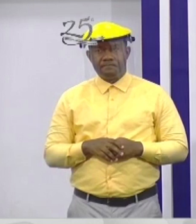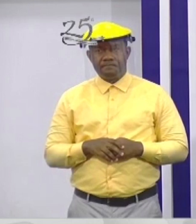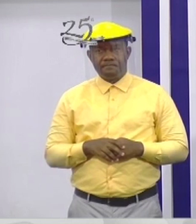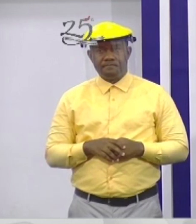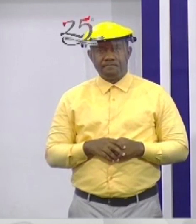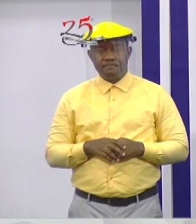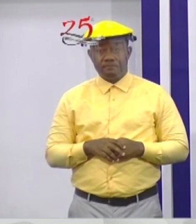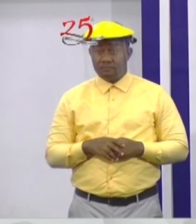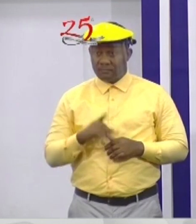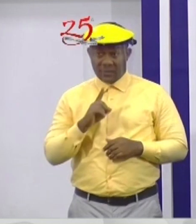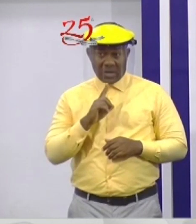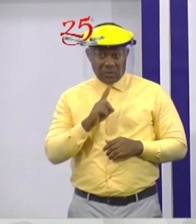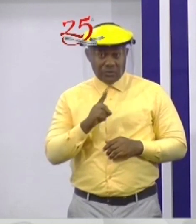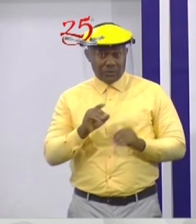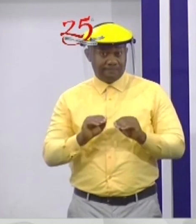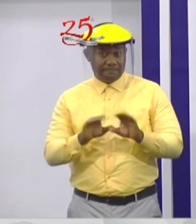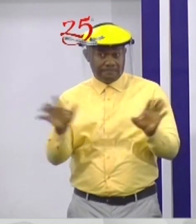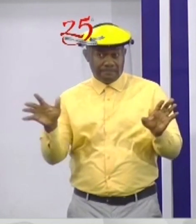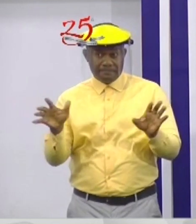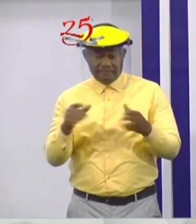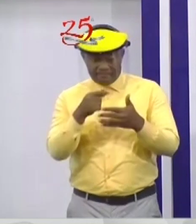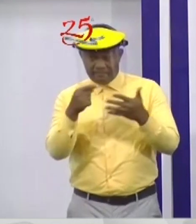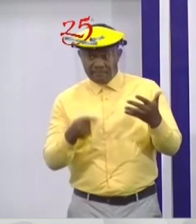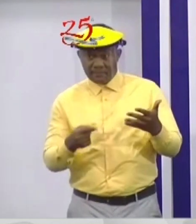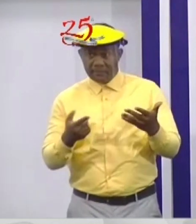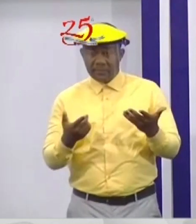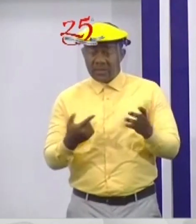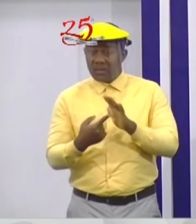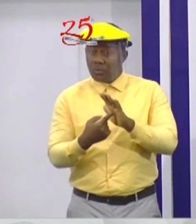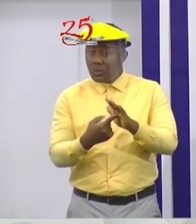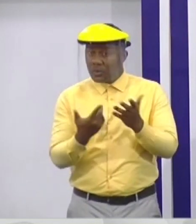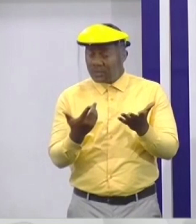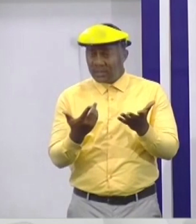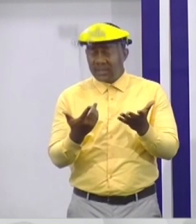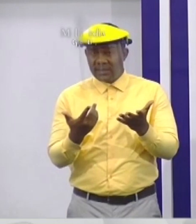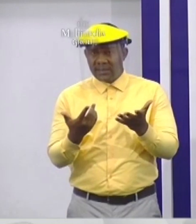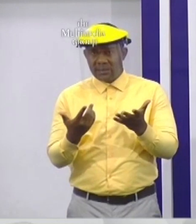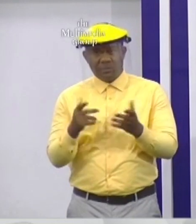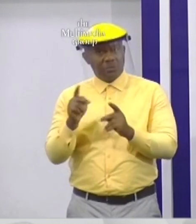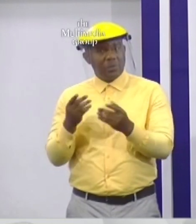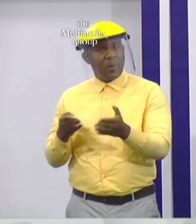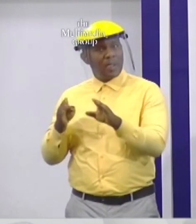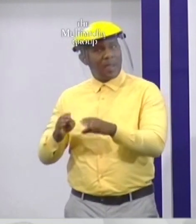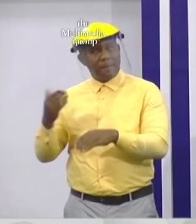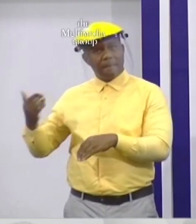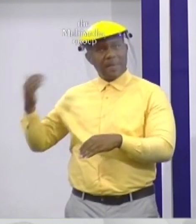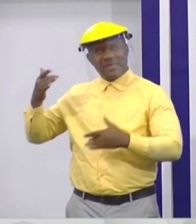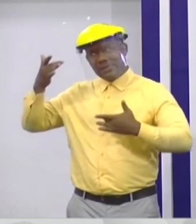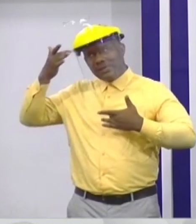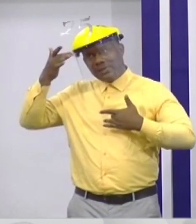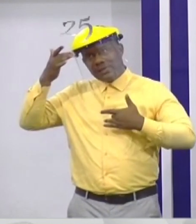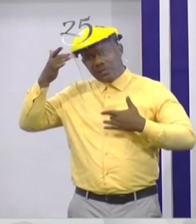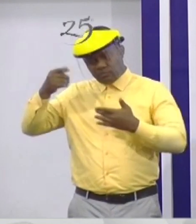So clearly, these are the situation of fatality among